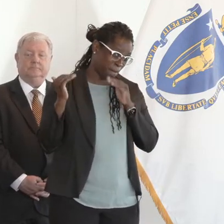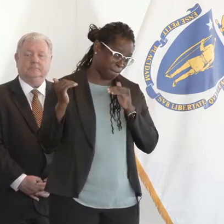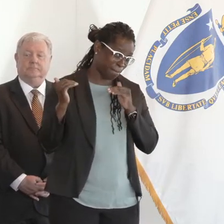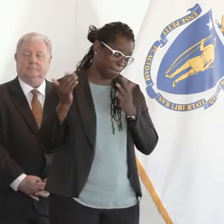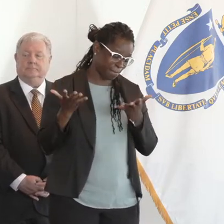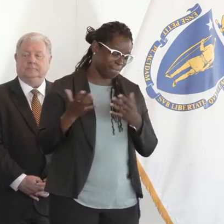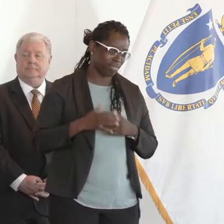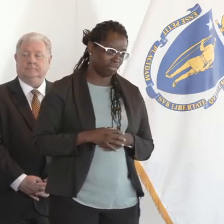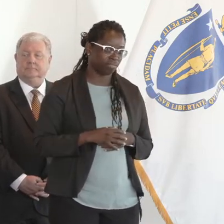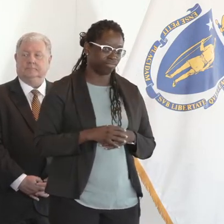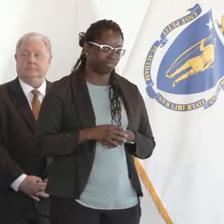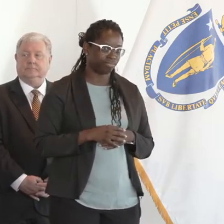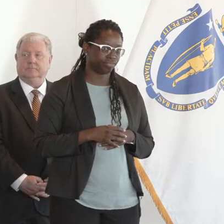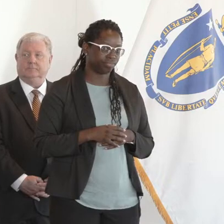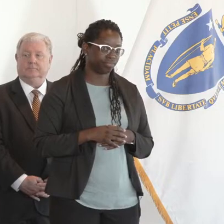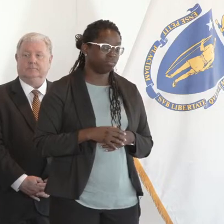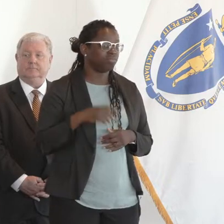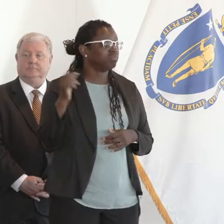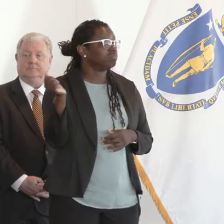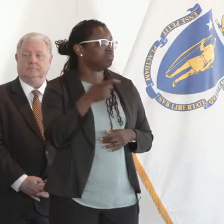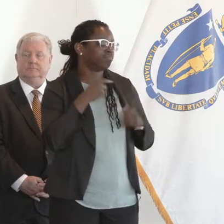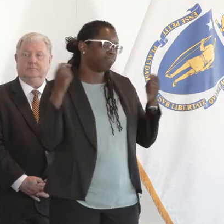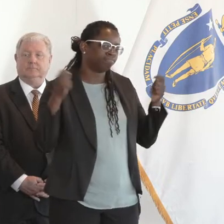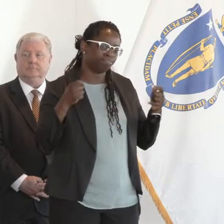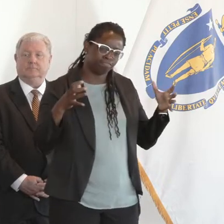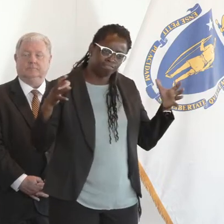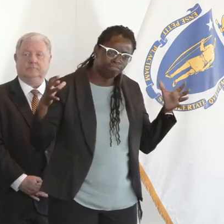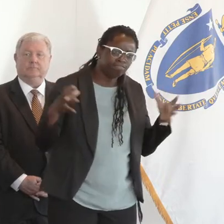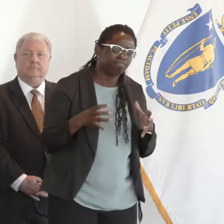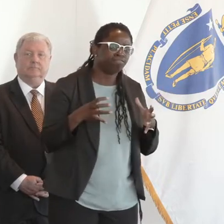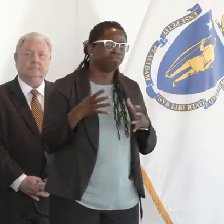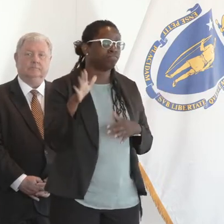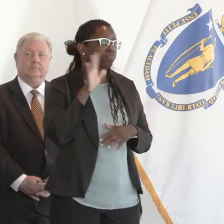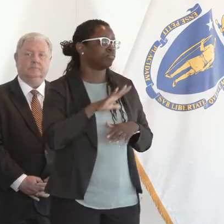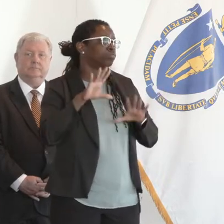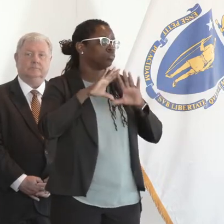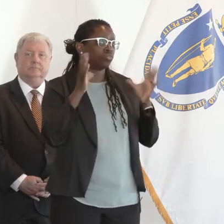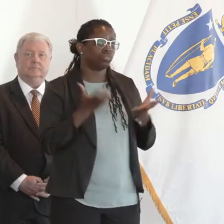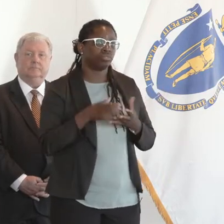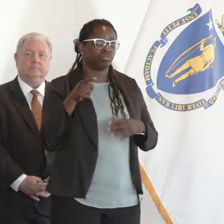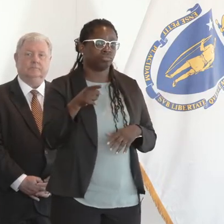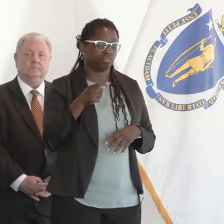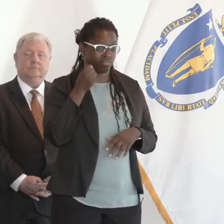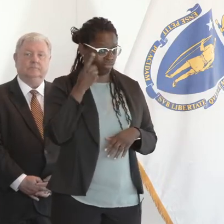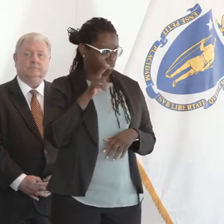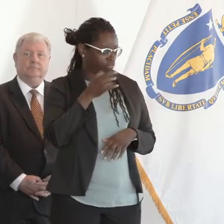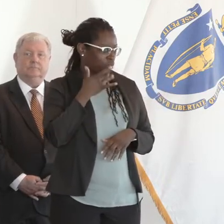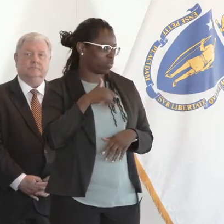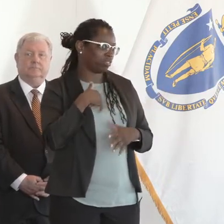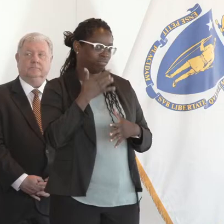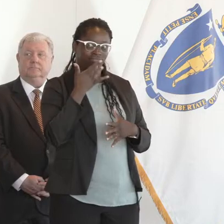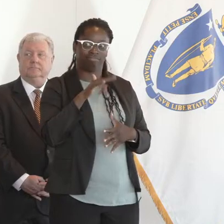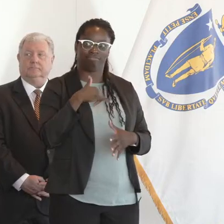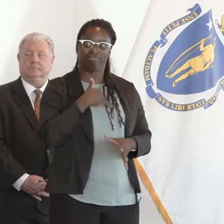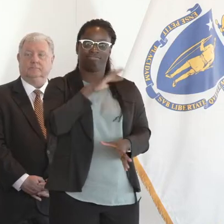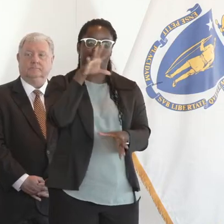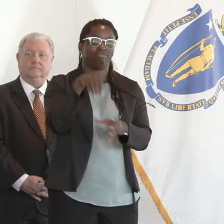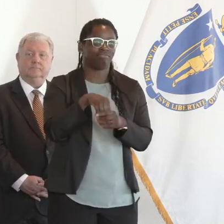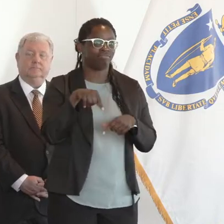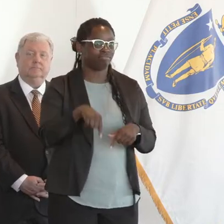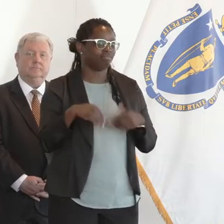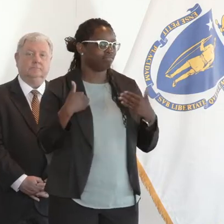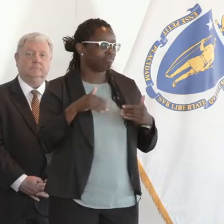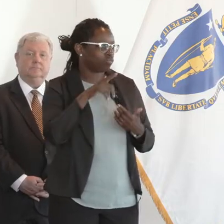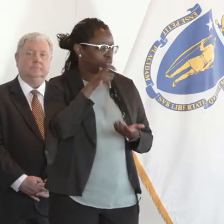celebrate together around the world. So I'm so incredibly fortunate to be a part of what I know are true leaders who believe in the fundamental